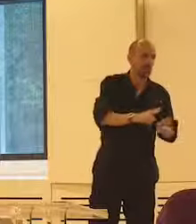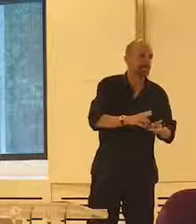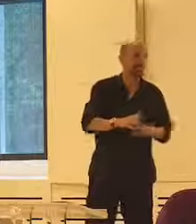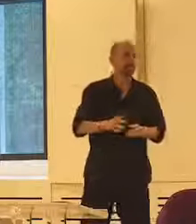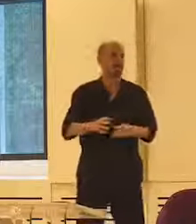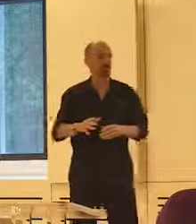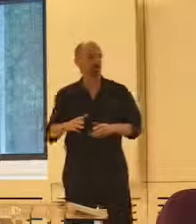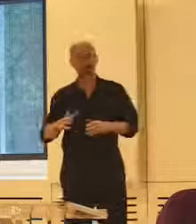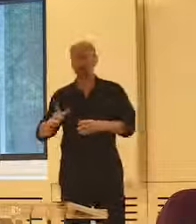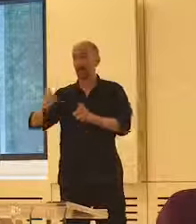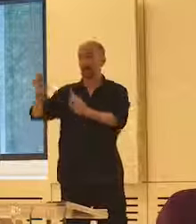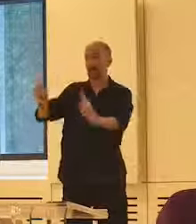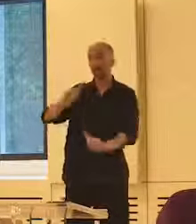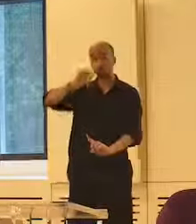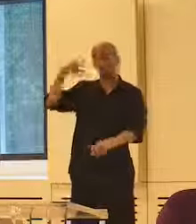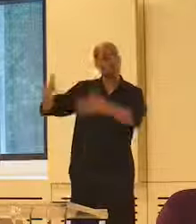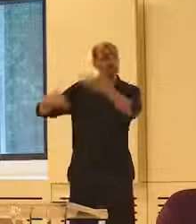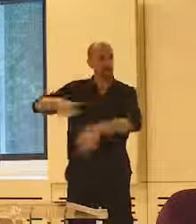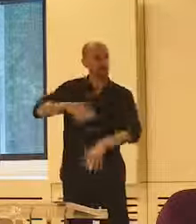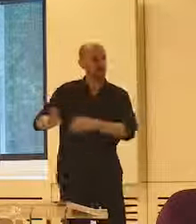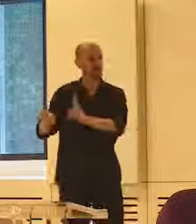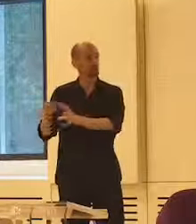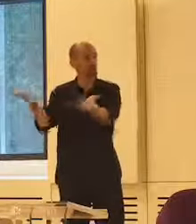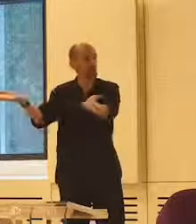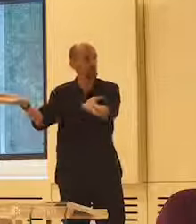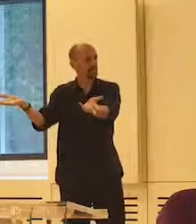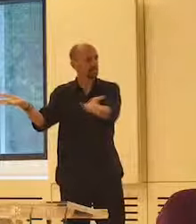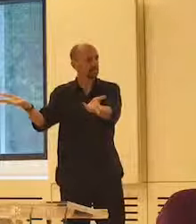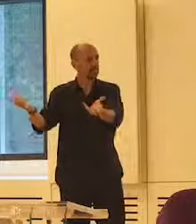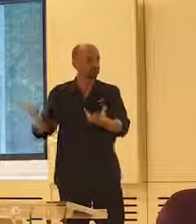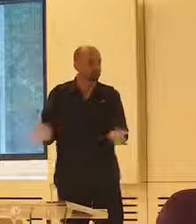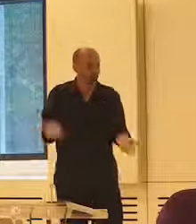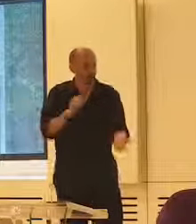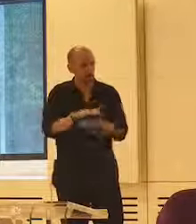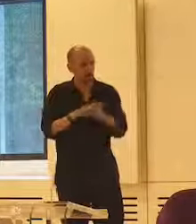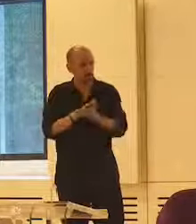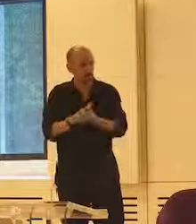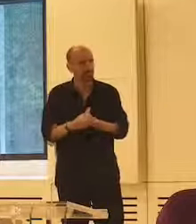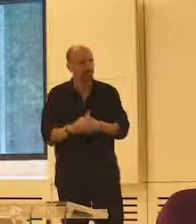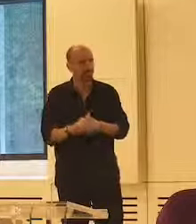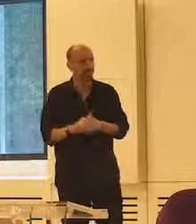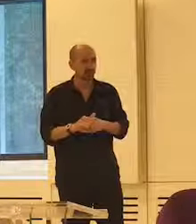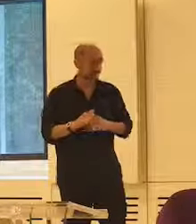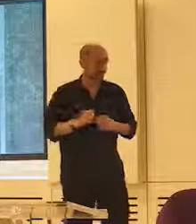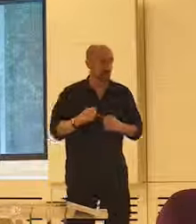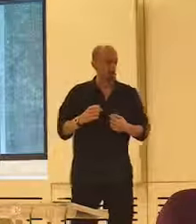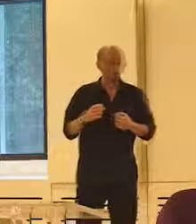It's not deaf people who need interpreters. It's people who can't sign who need interpreters. You know what I mean?